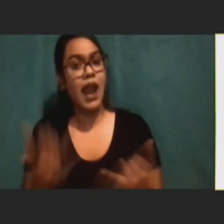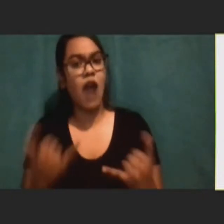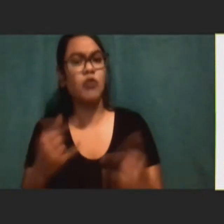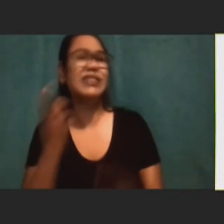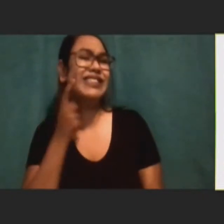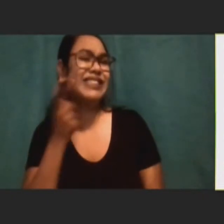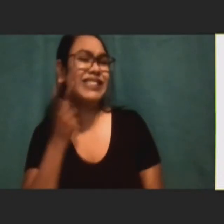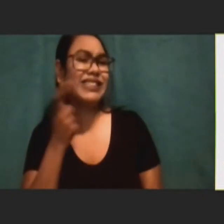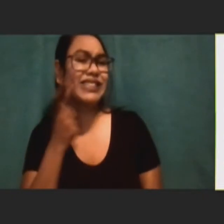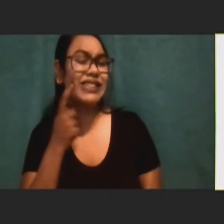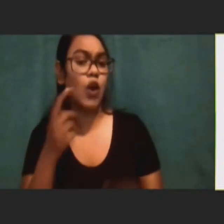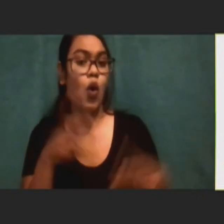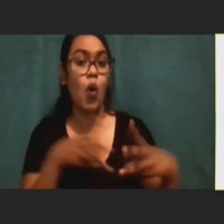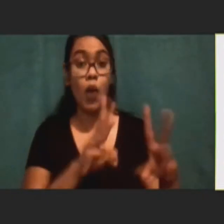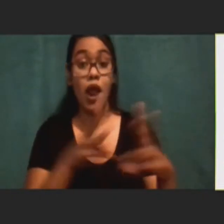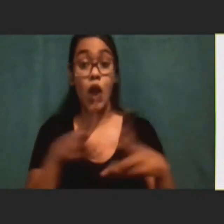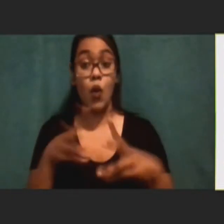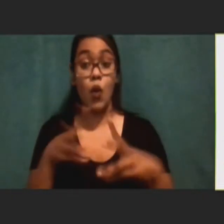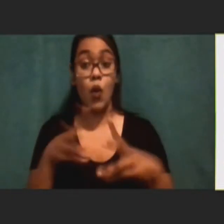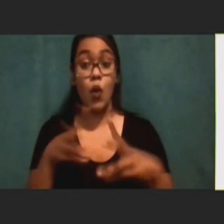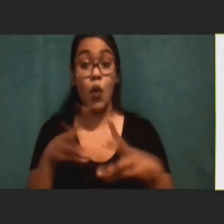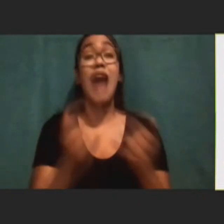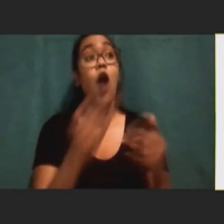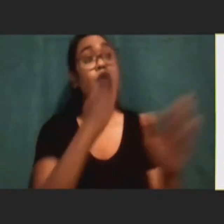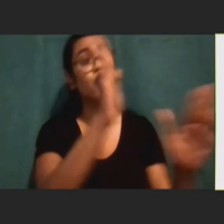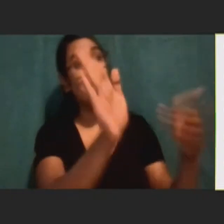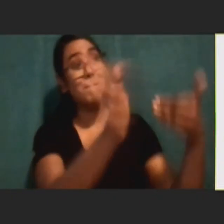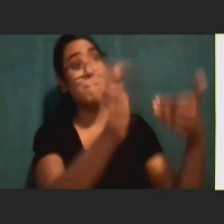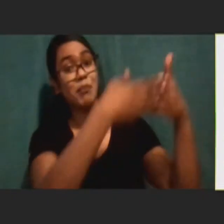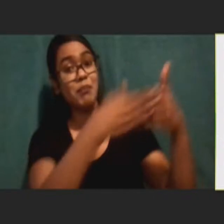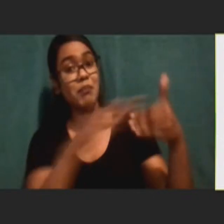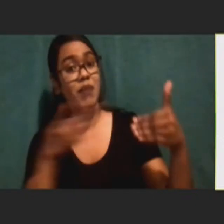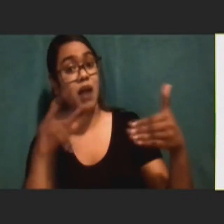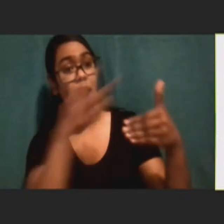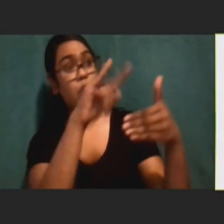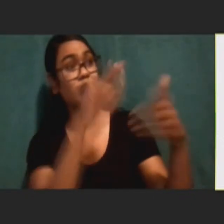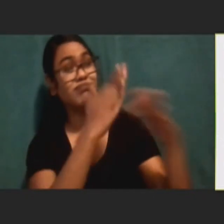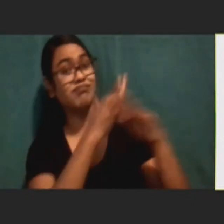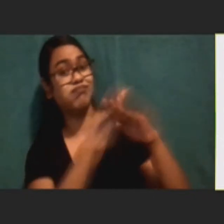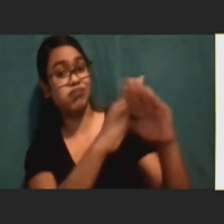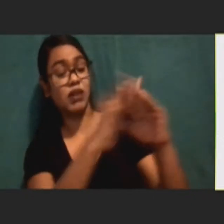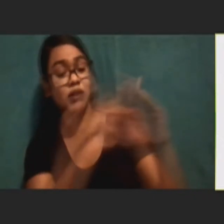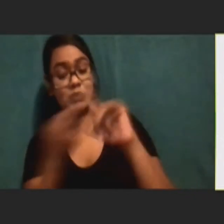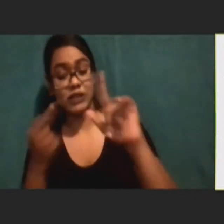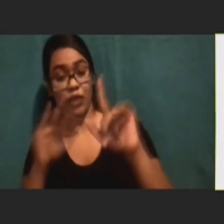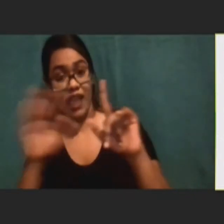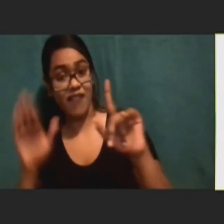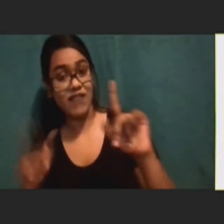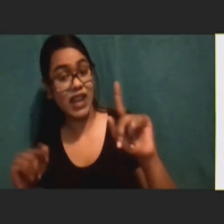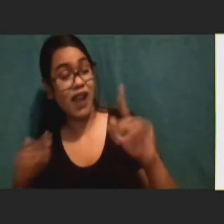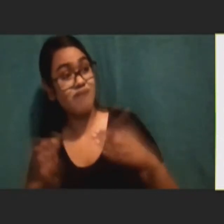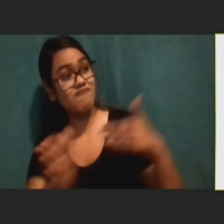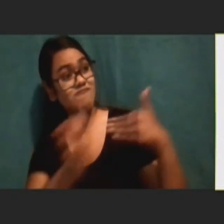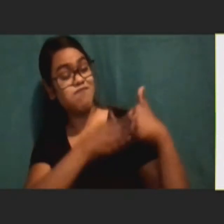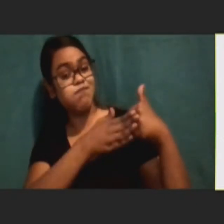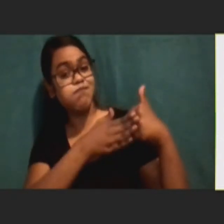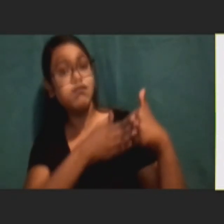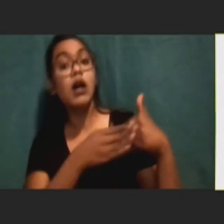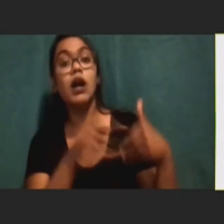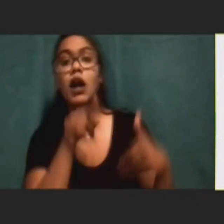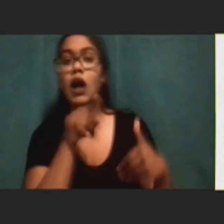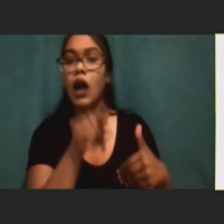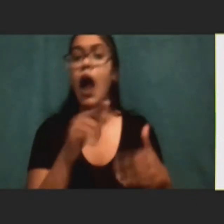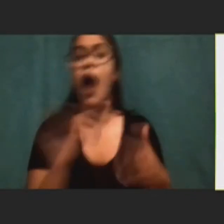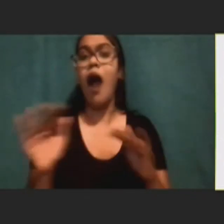that if you have closed airports for people from particular countries, it's like